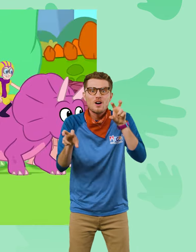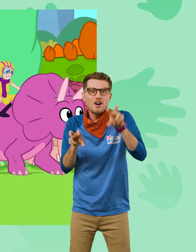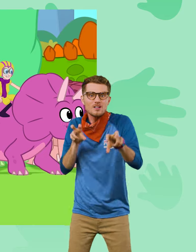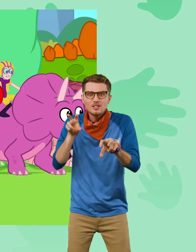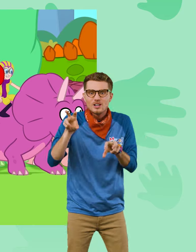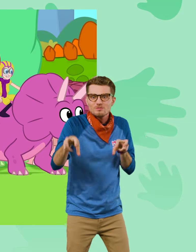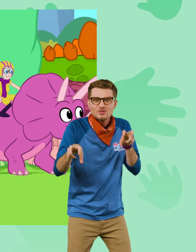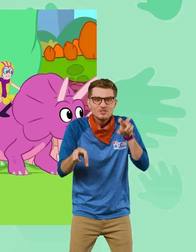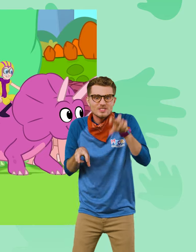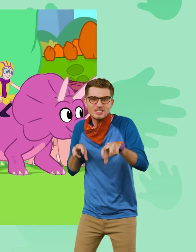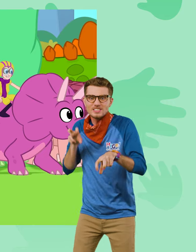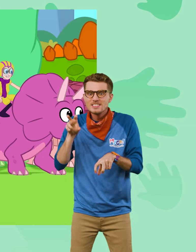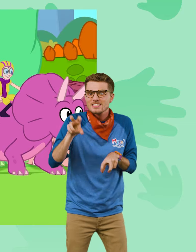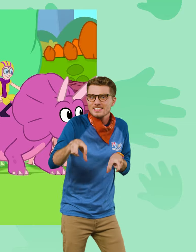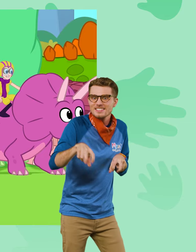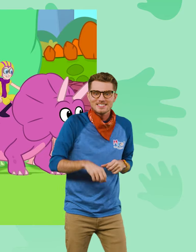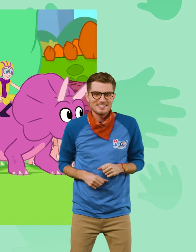T-Rex.